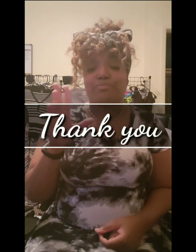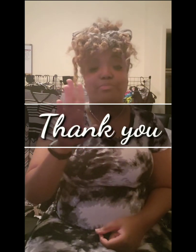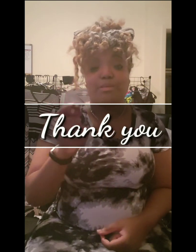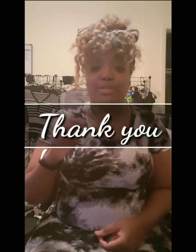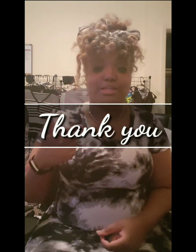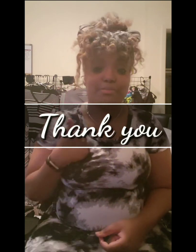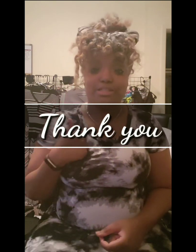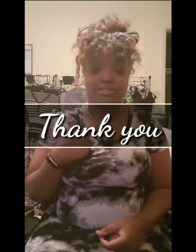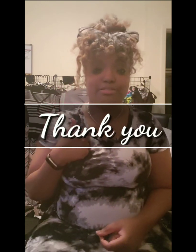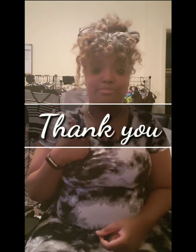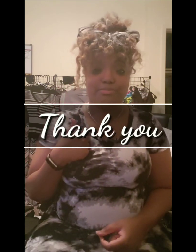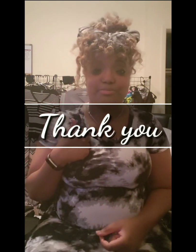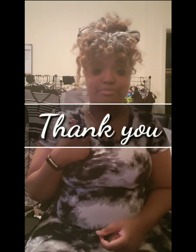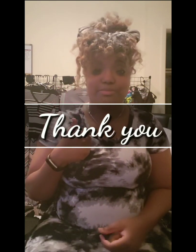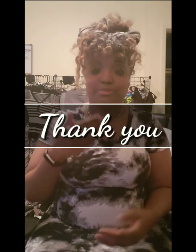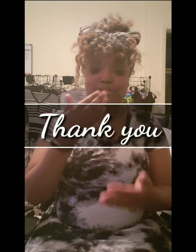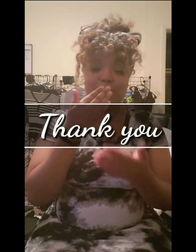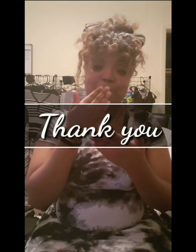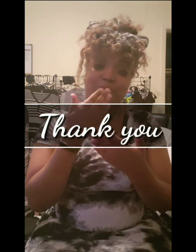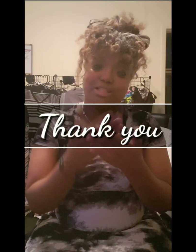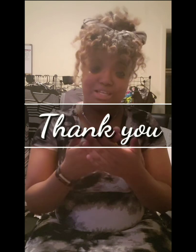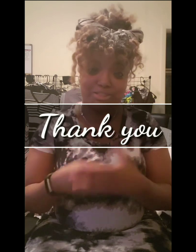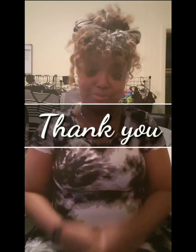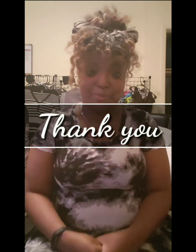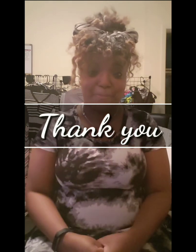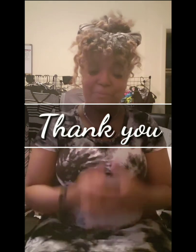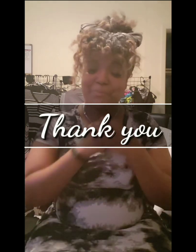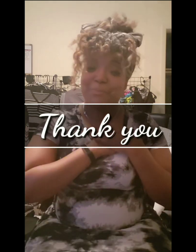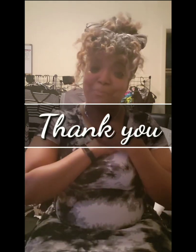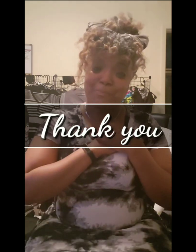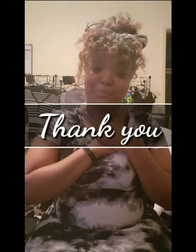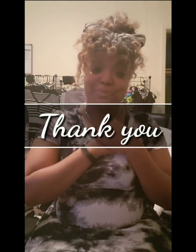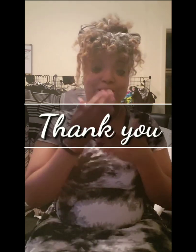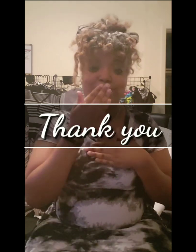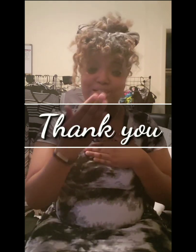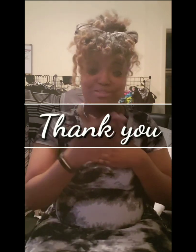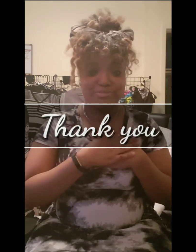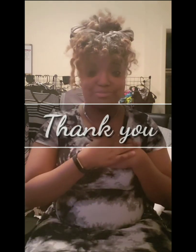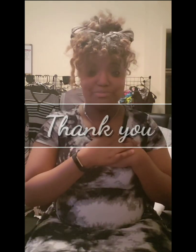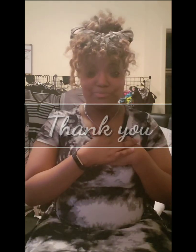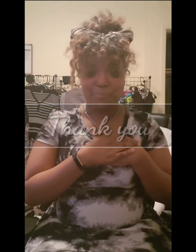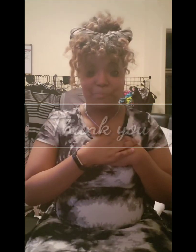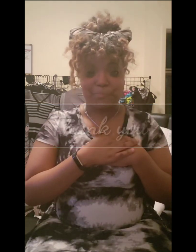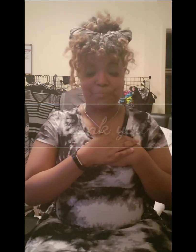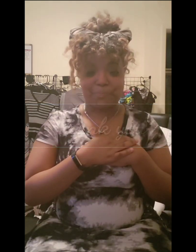I am the Waardenburg Beauty. Get to know me.